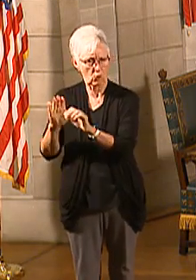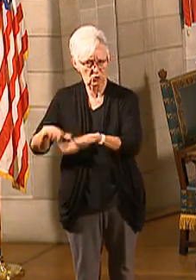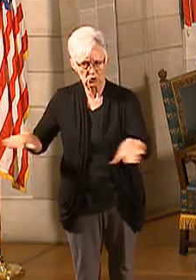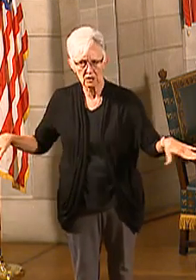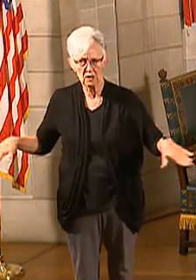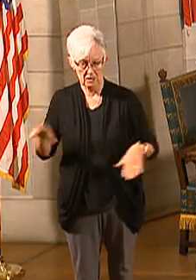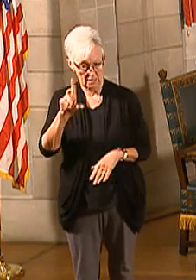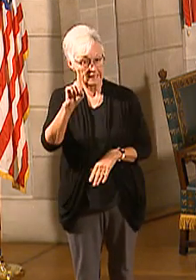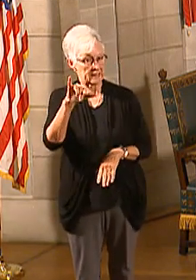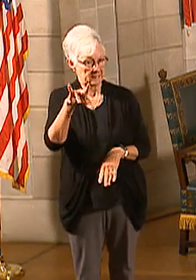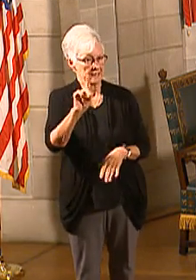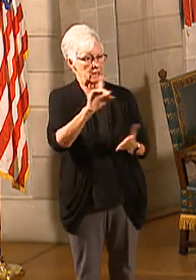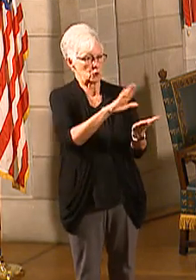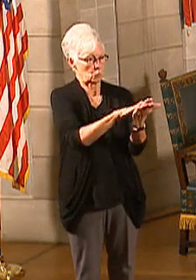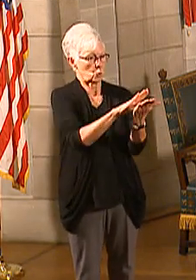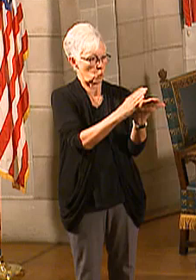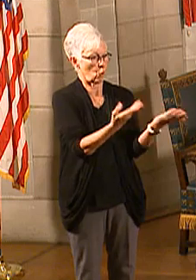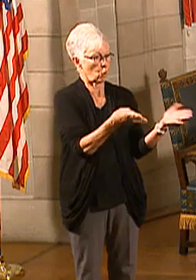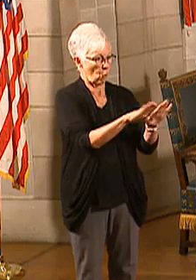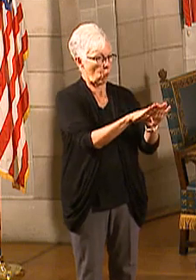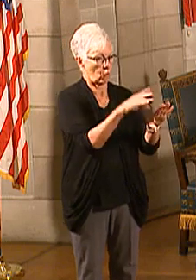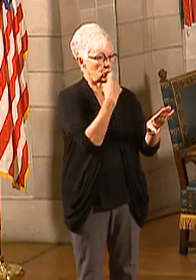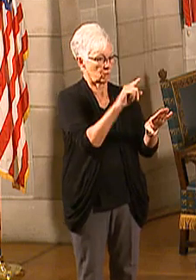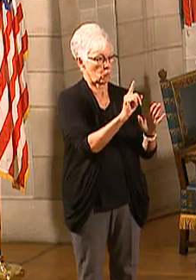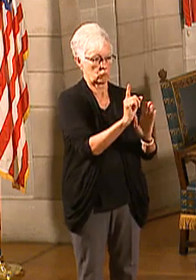there were times when educators had to do two